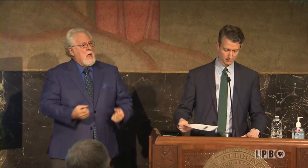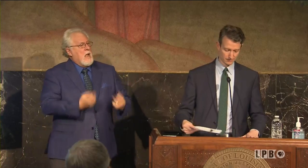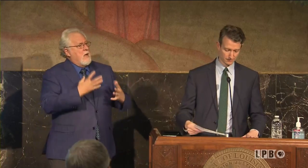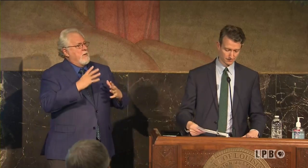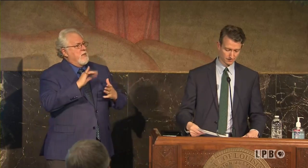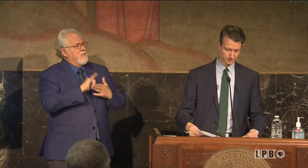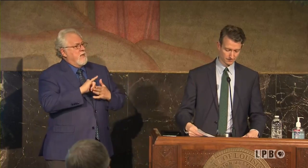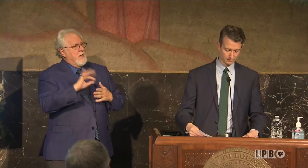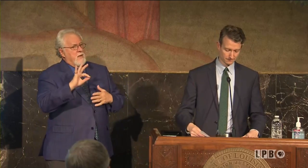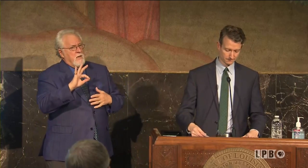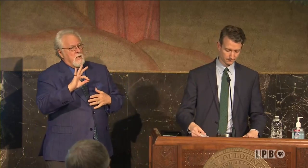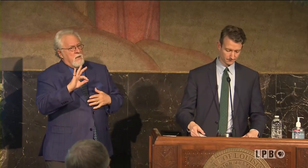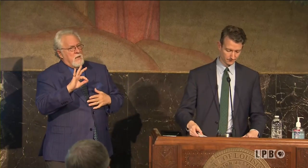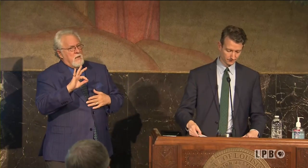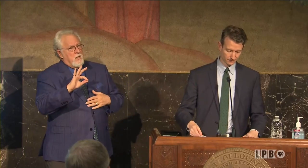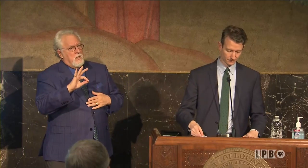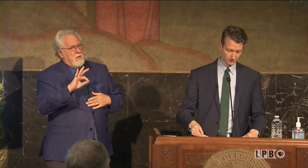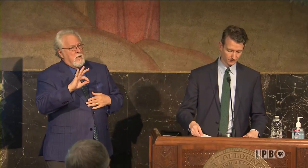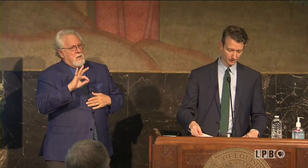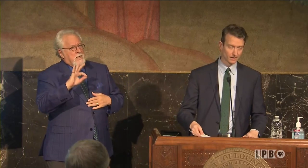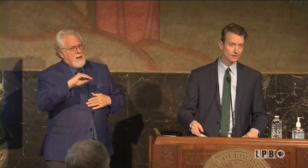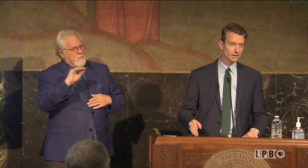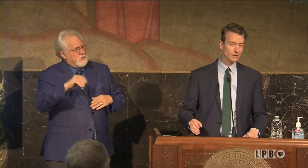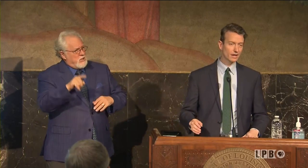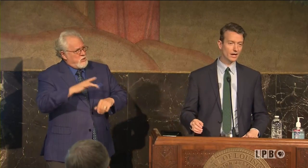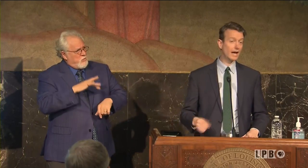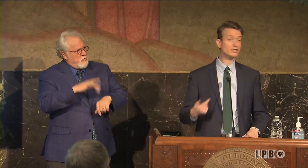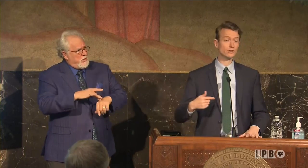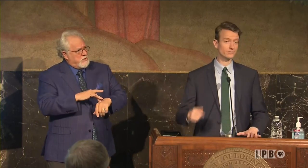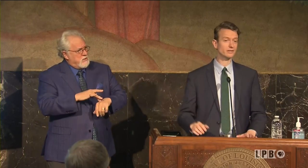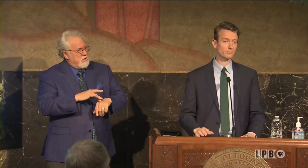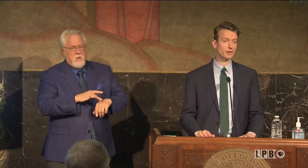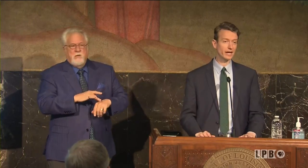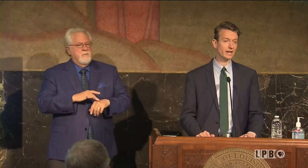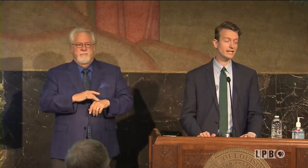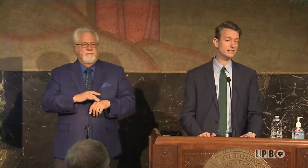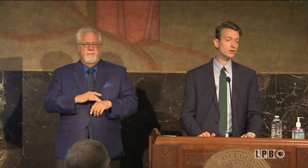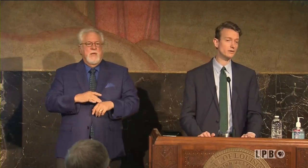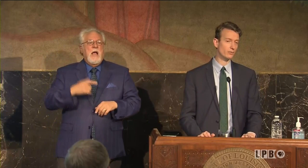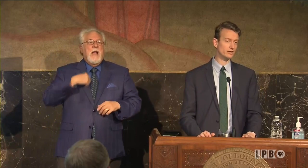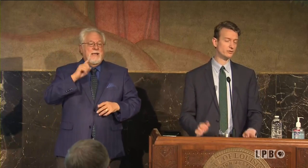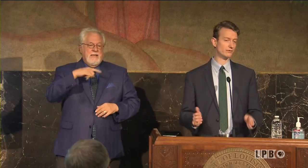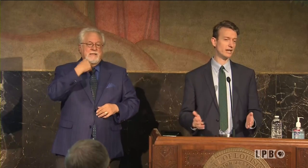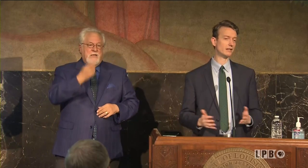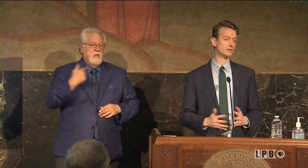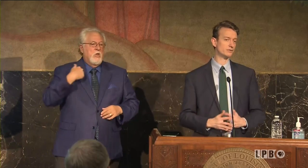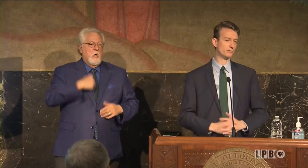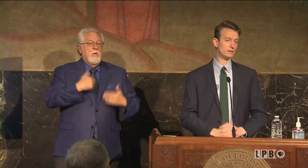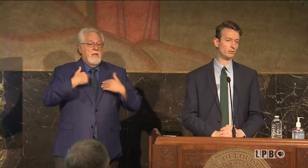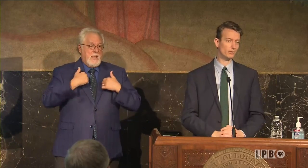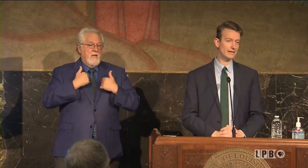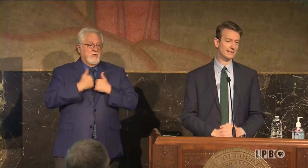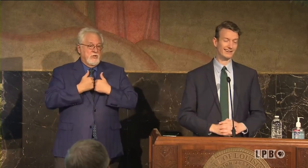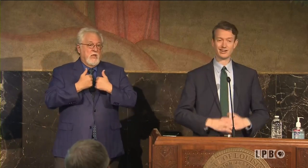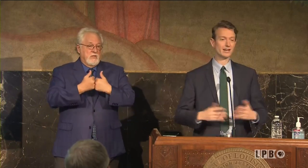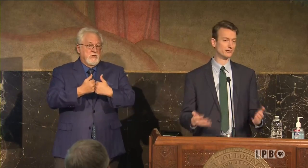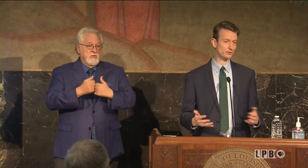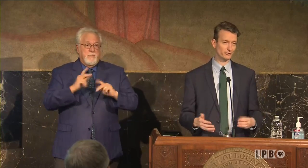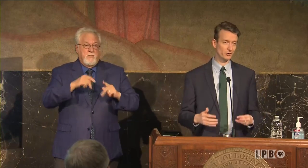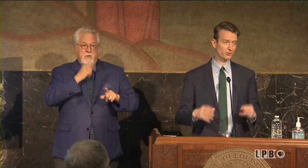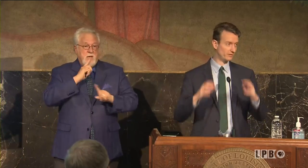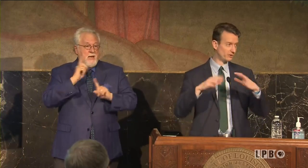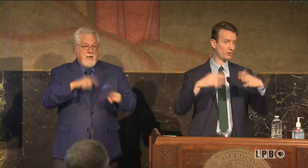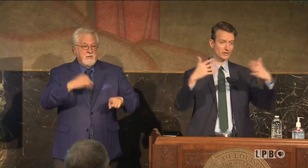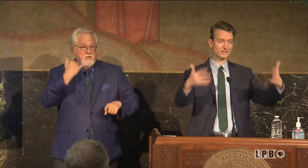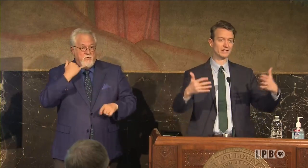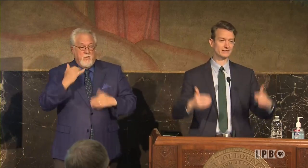that 90% you actually reached? I don't off the top of my head. I can tell you that we do have challenges with people not answering